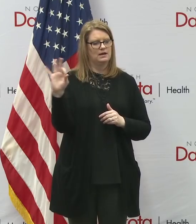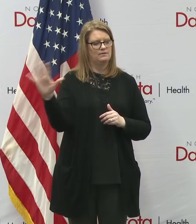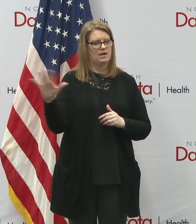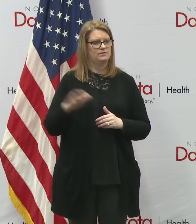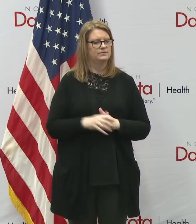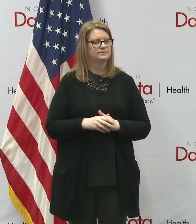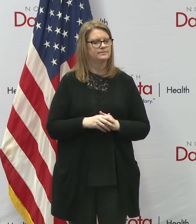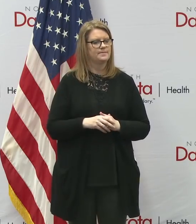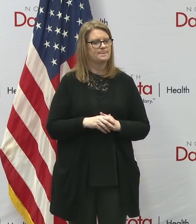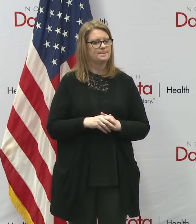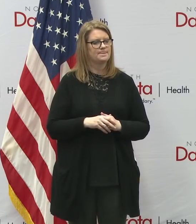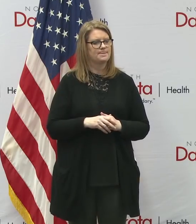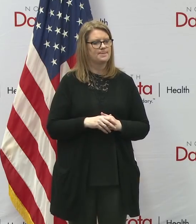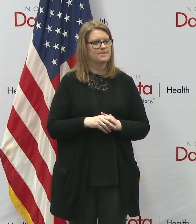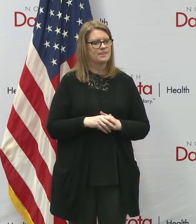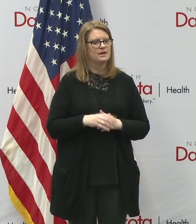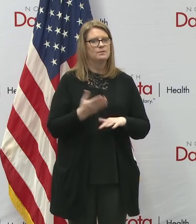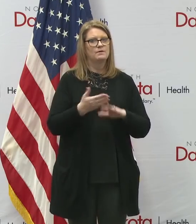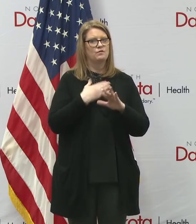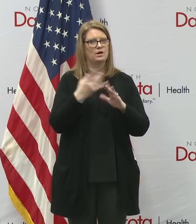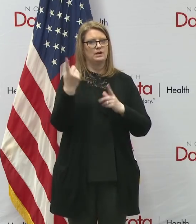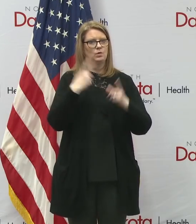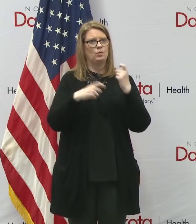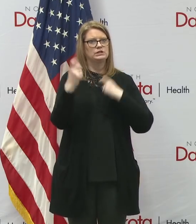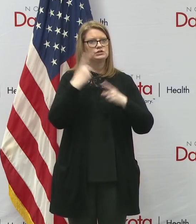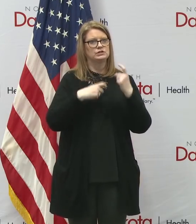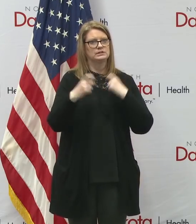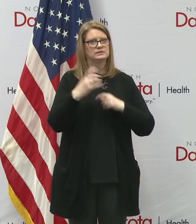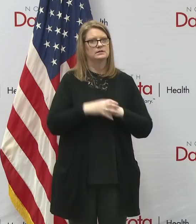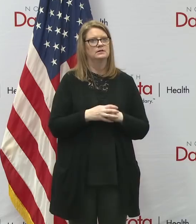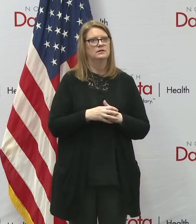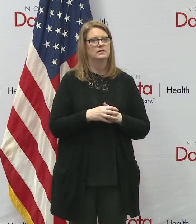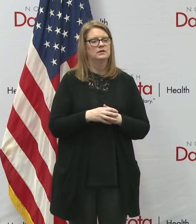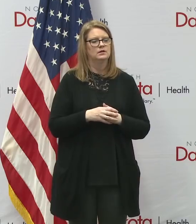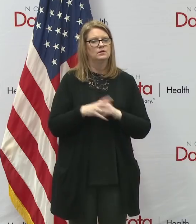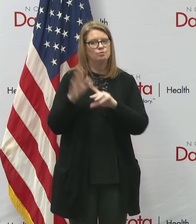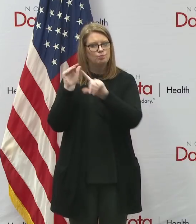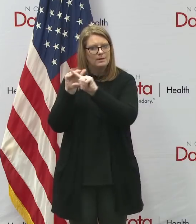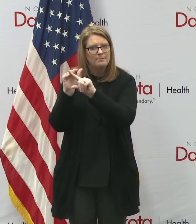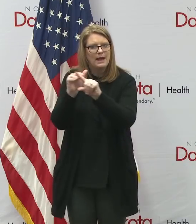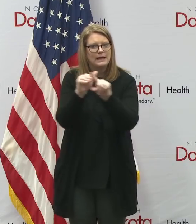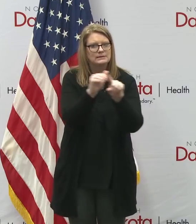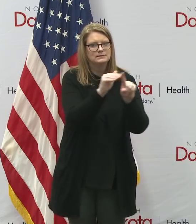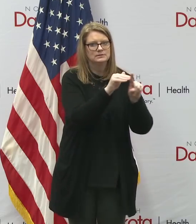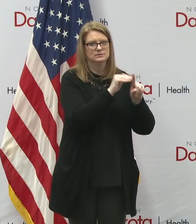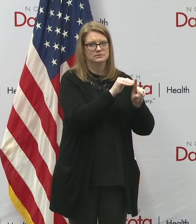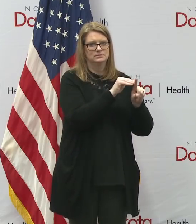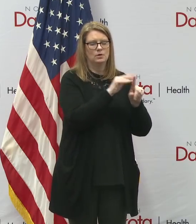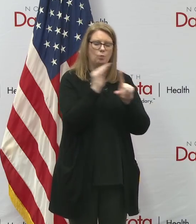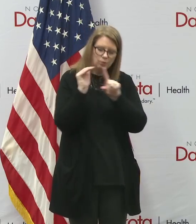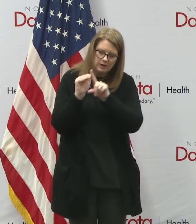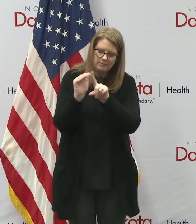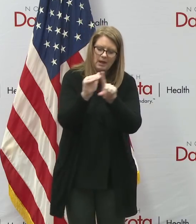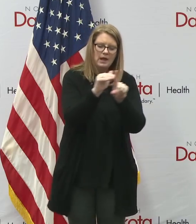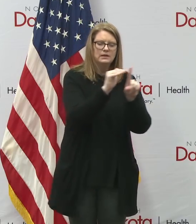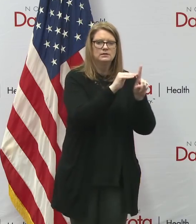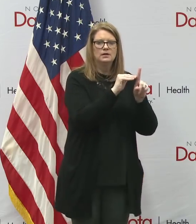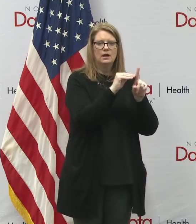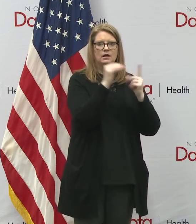701-328-4995. Before we go to Q&A, again, want to just, again, remind everyone to try to get their information